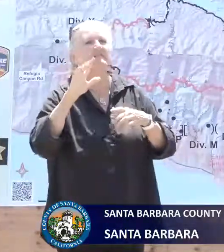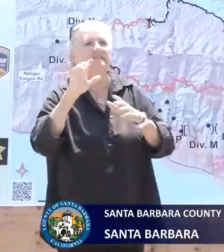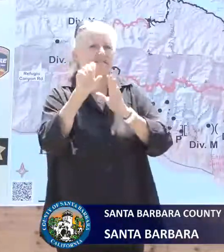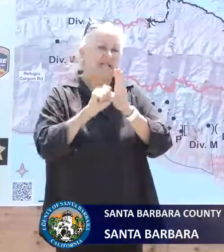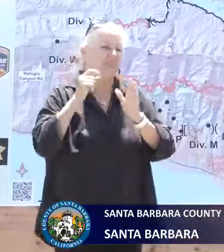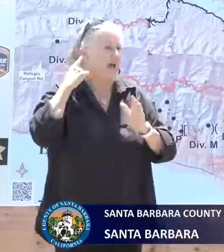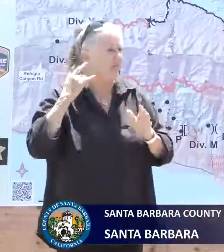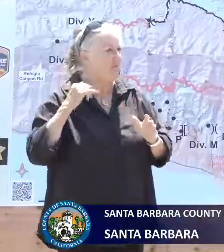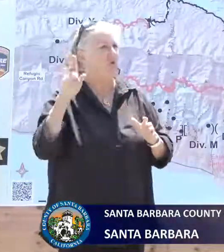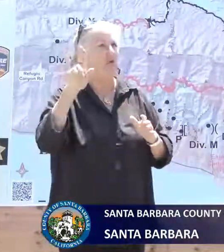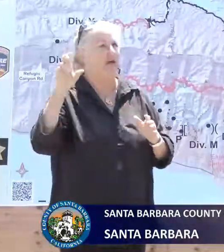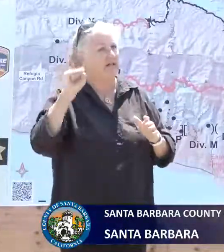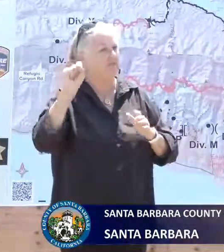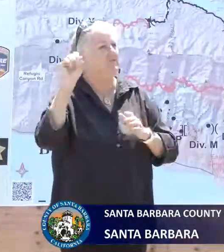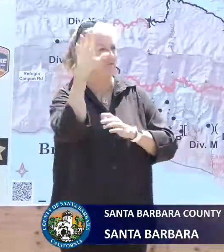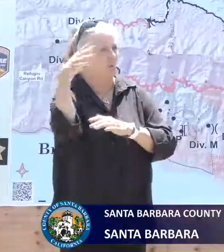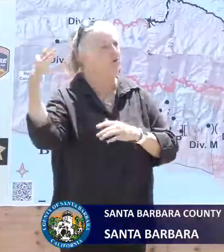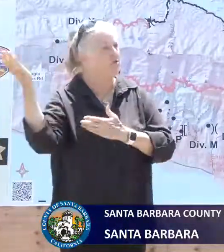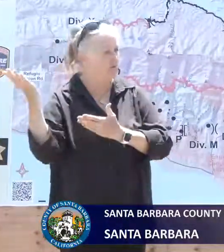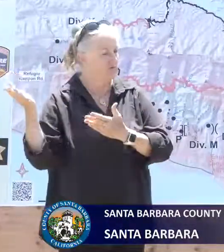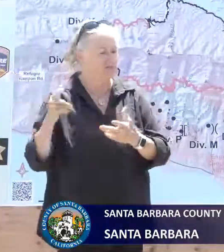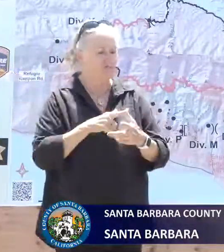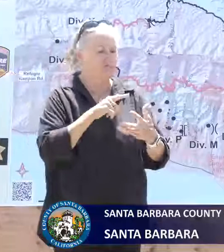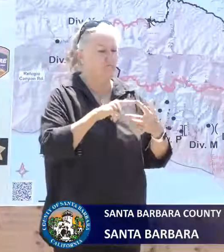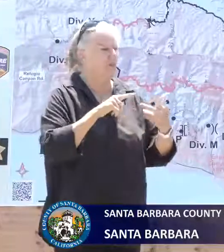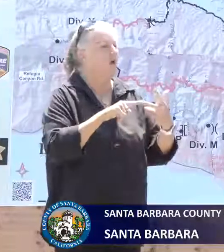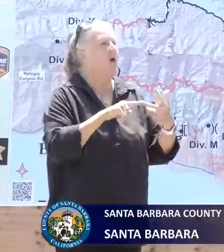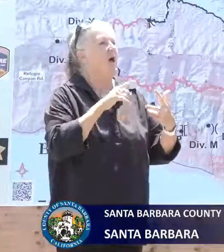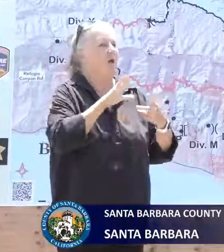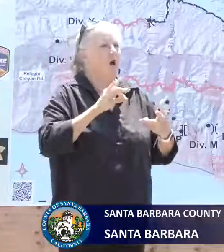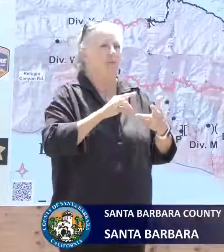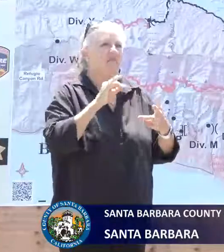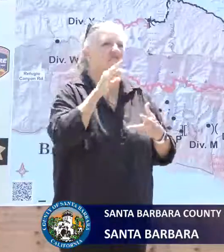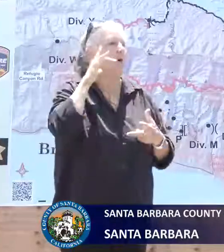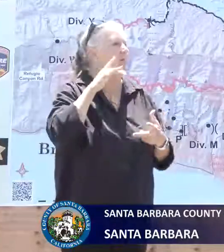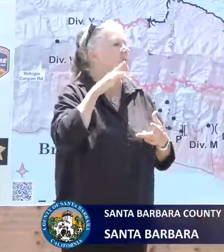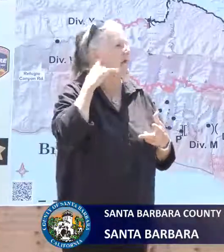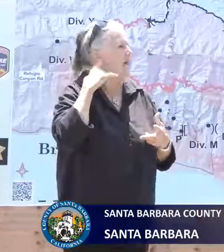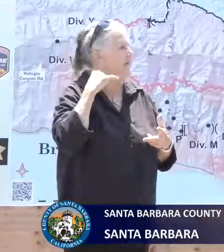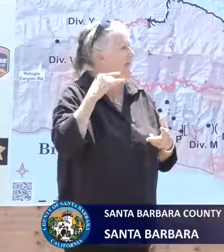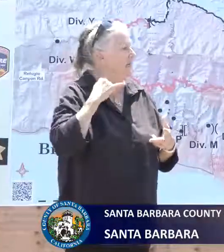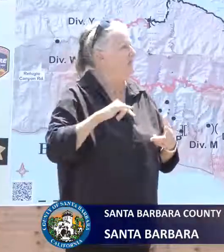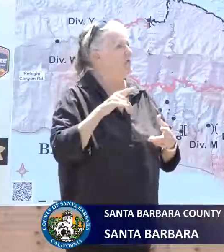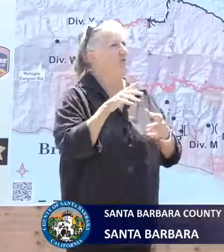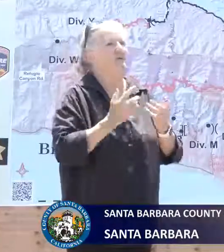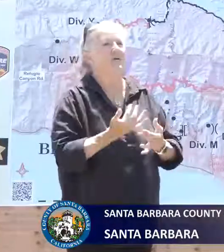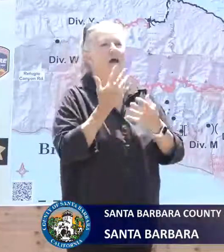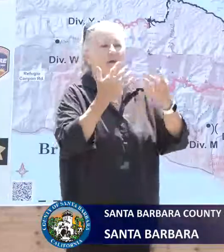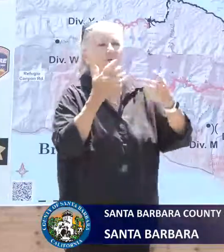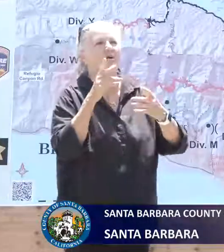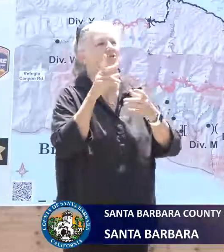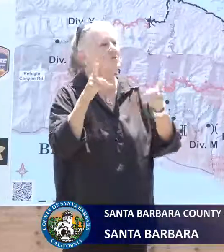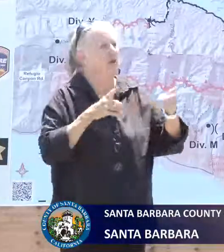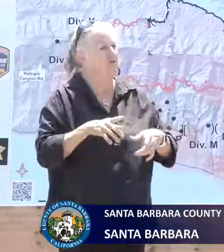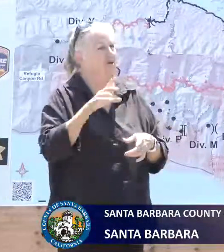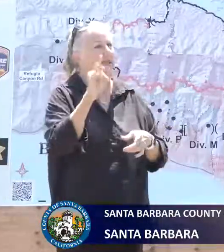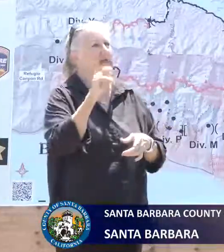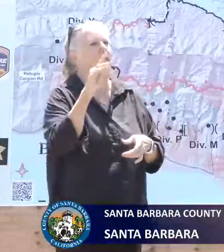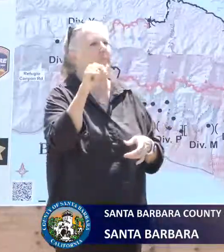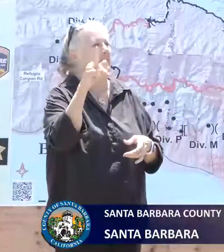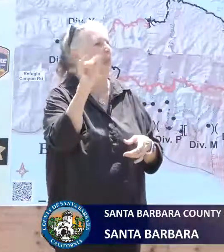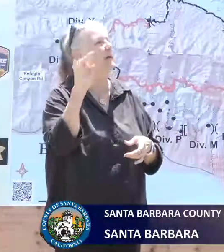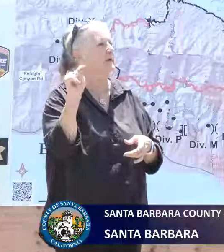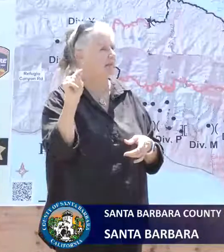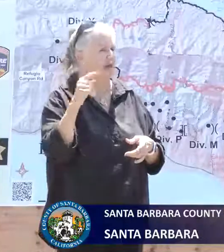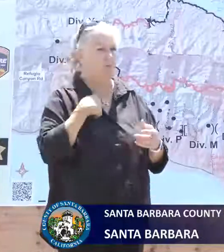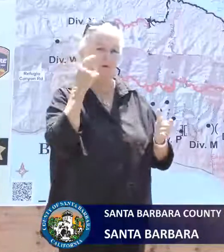Service, and we'll have comments from CAL FIRE Director Ken Pimlott. I'd like to recognize some